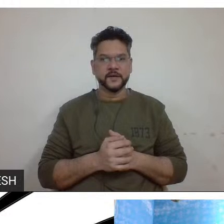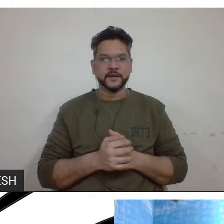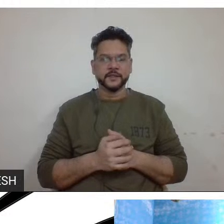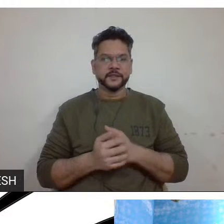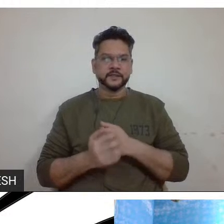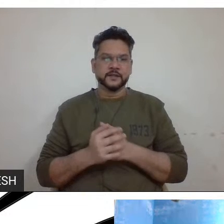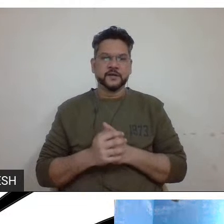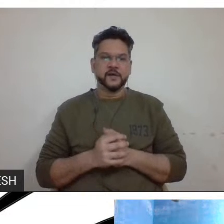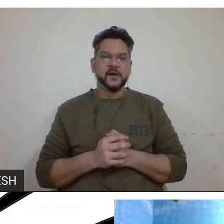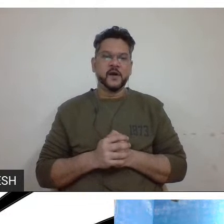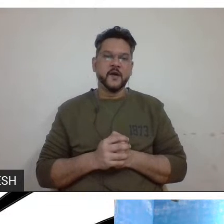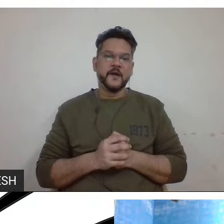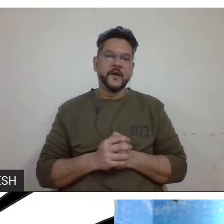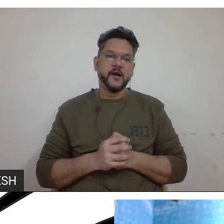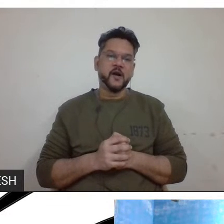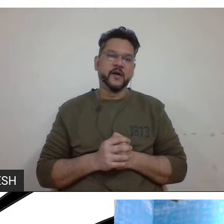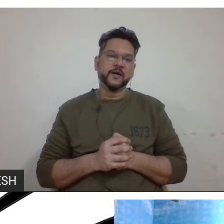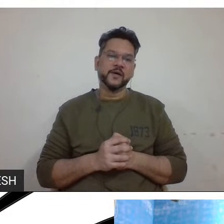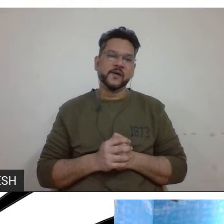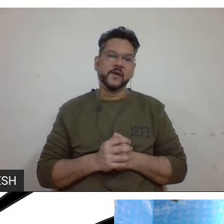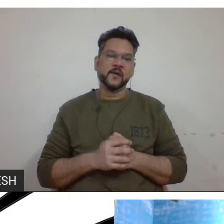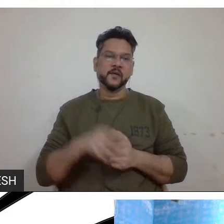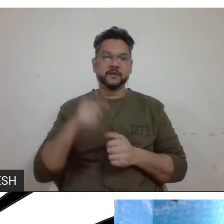Sparsh Gupta has done